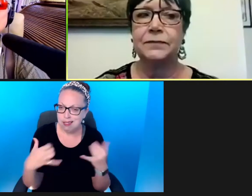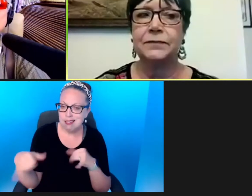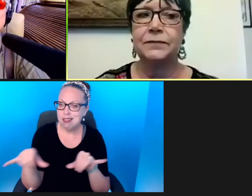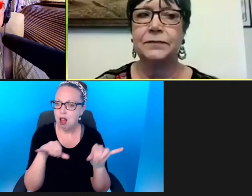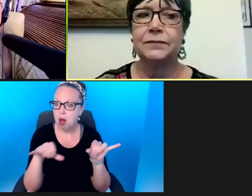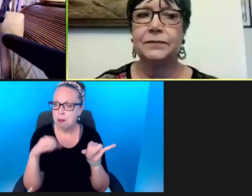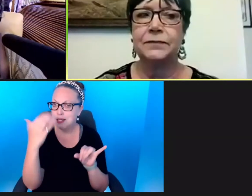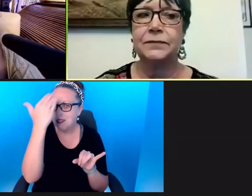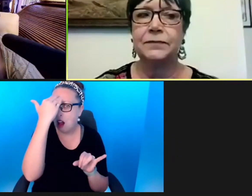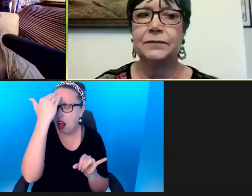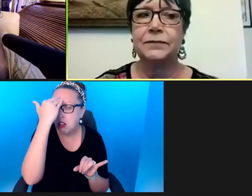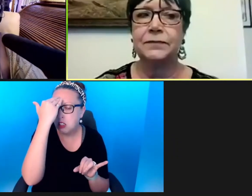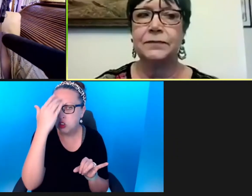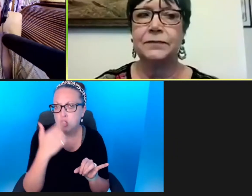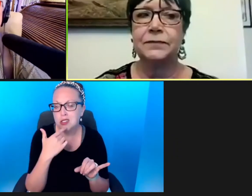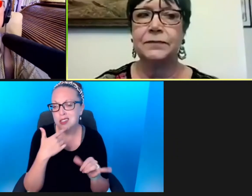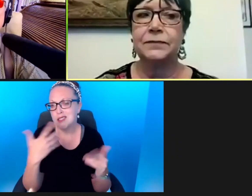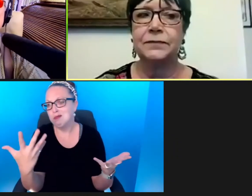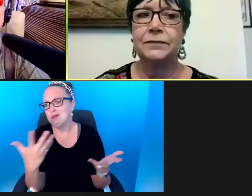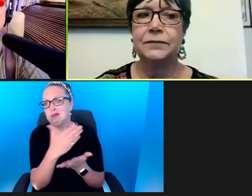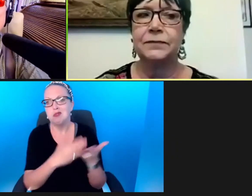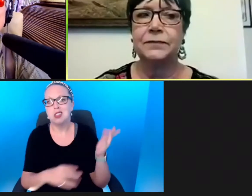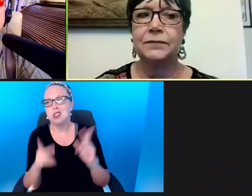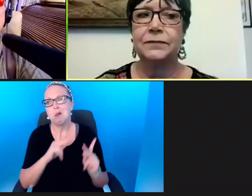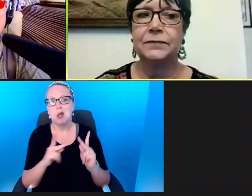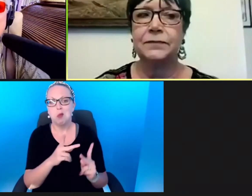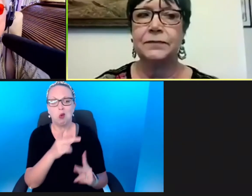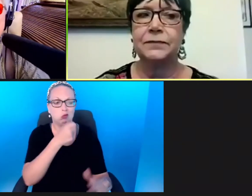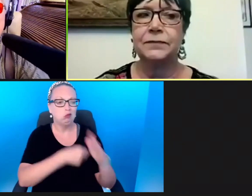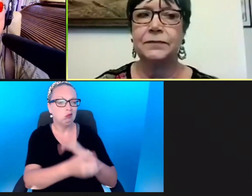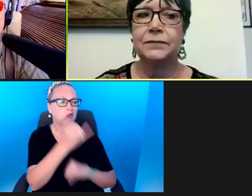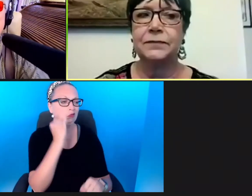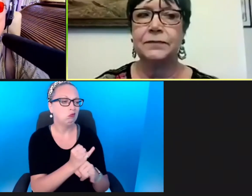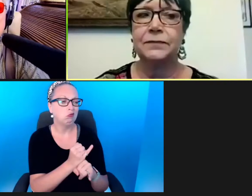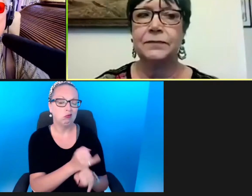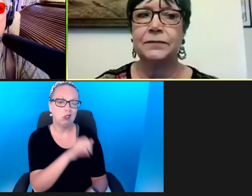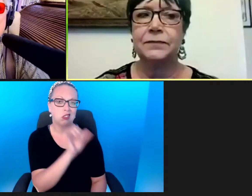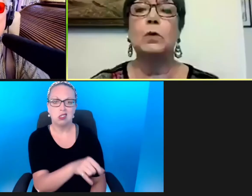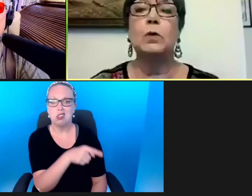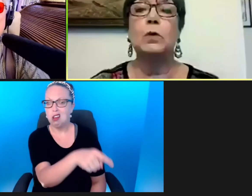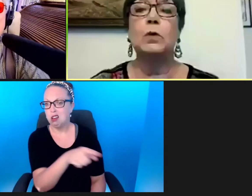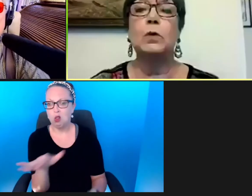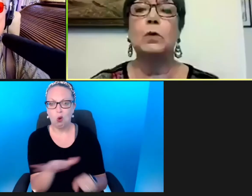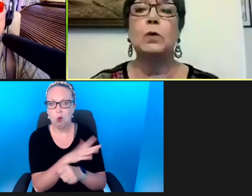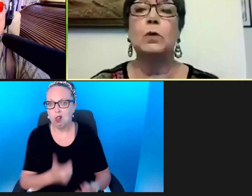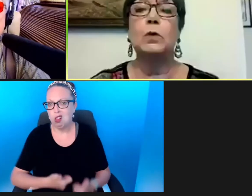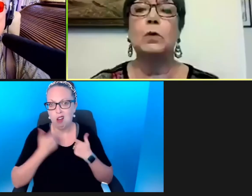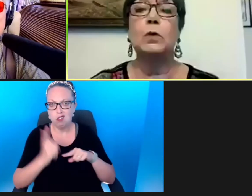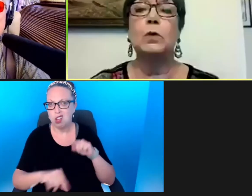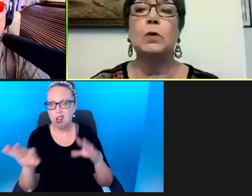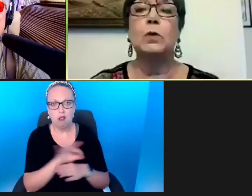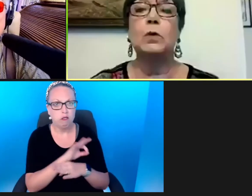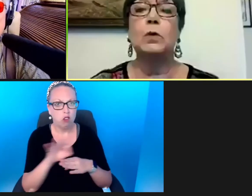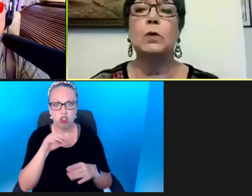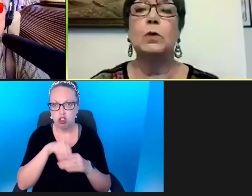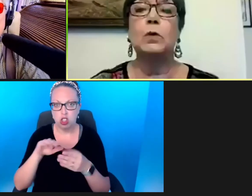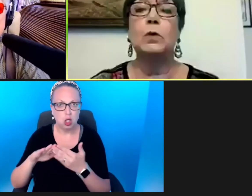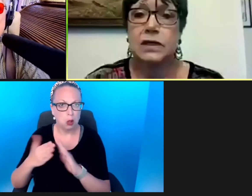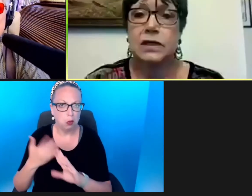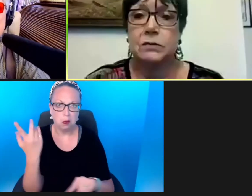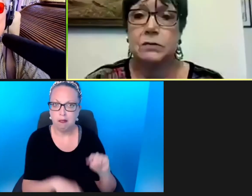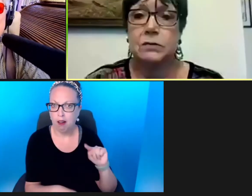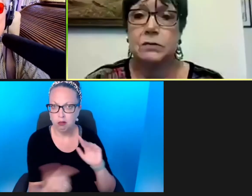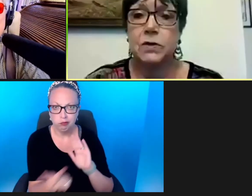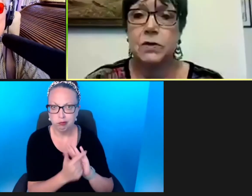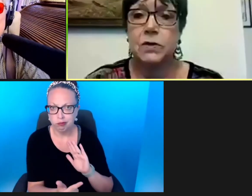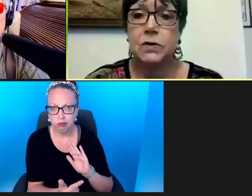knowledge was simply some people will just live in an institution all of their lives. They can't function in the community. And as we learned